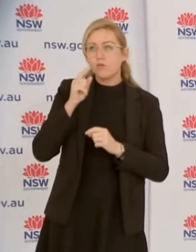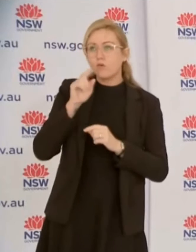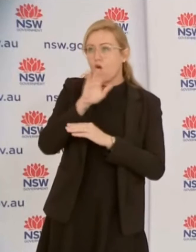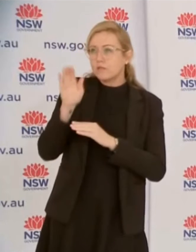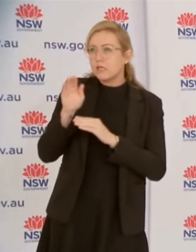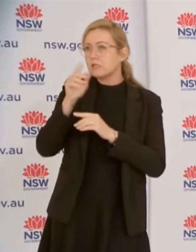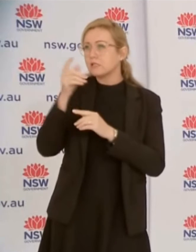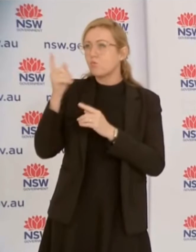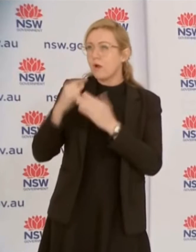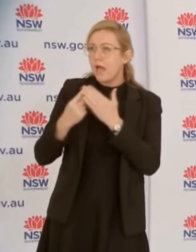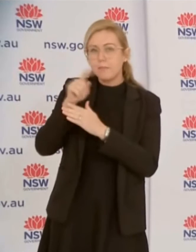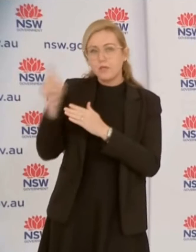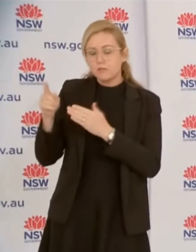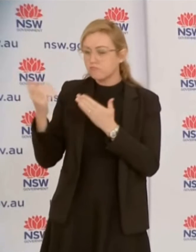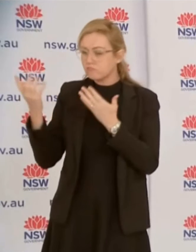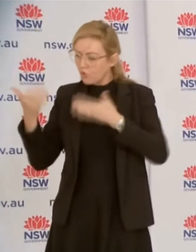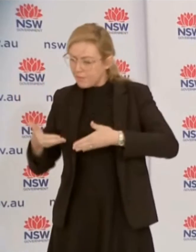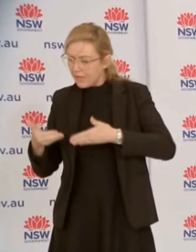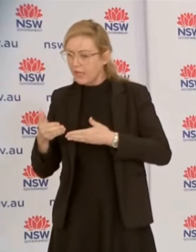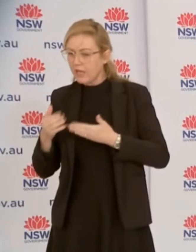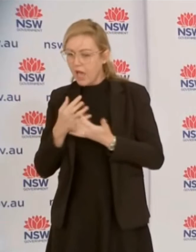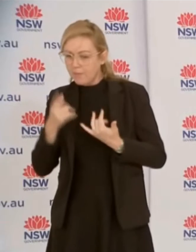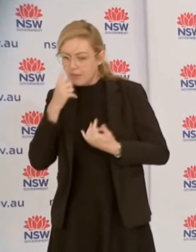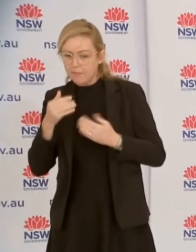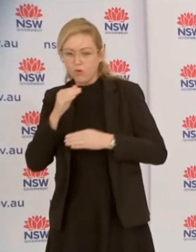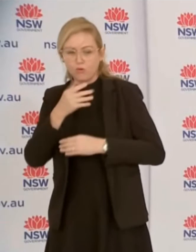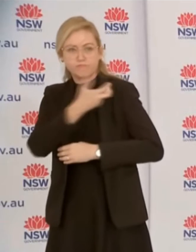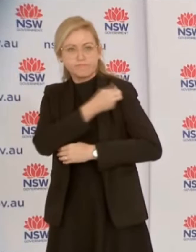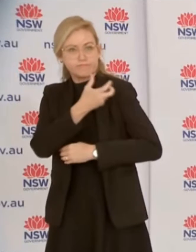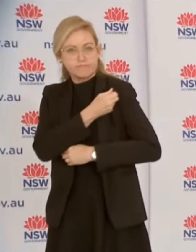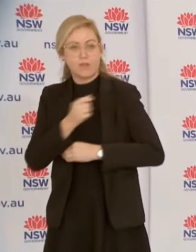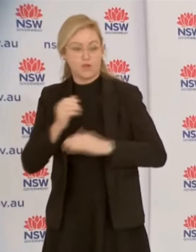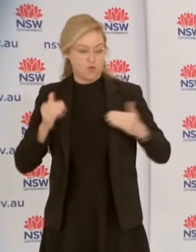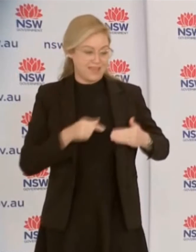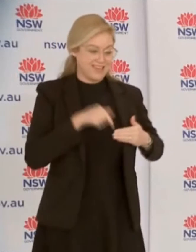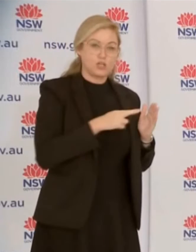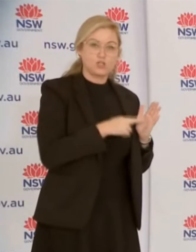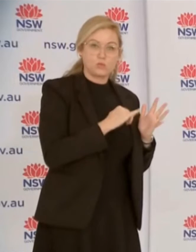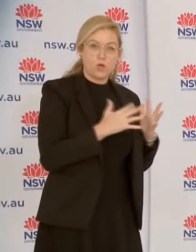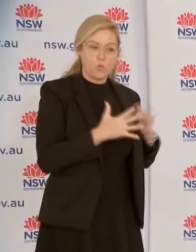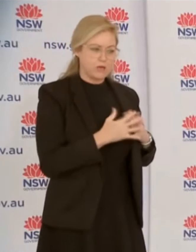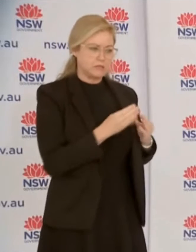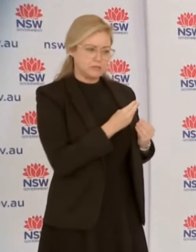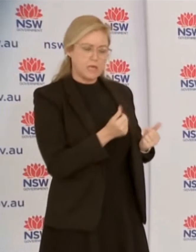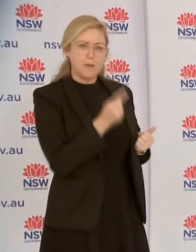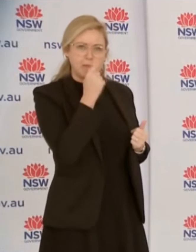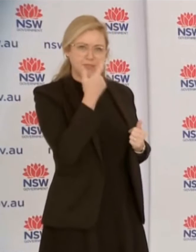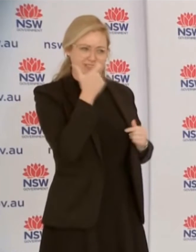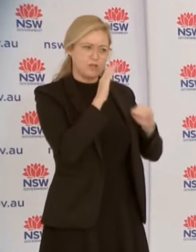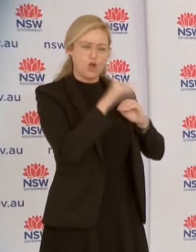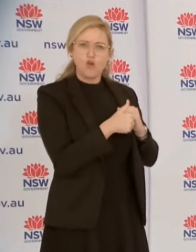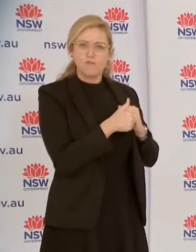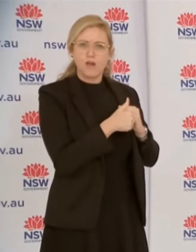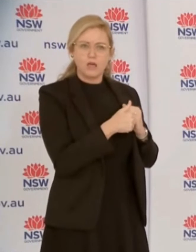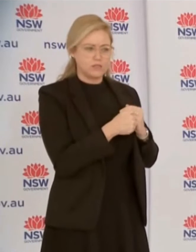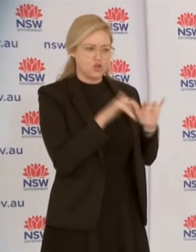see that we still have some 70 plus population in New South Wales that are not fully vaccinated, we still have some 50